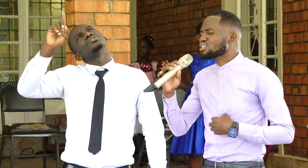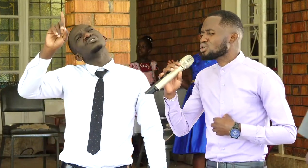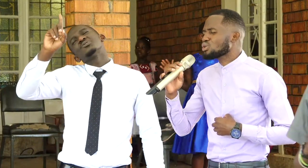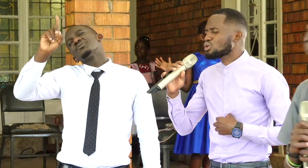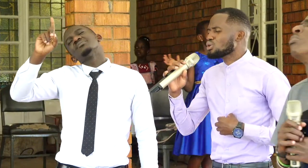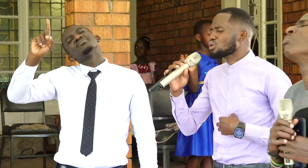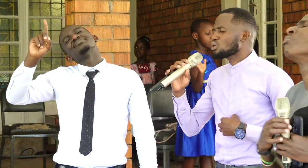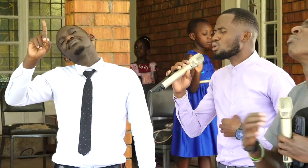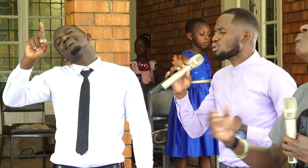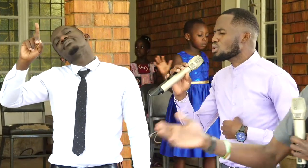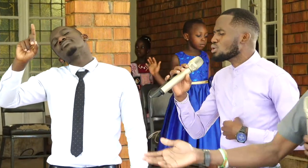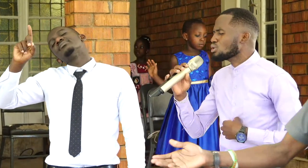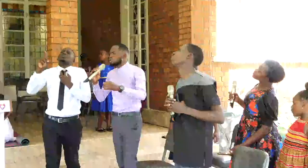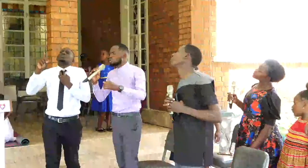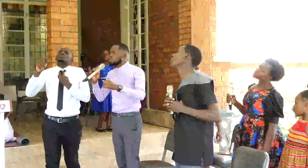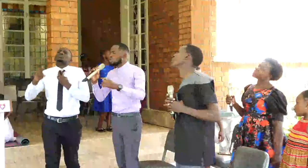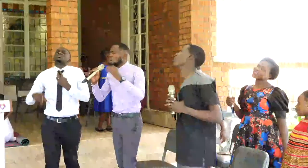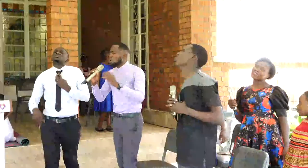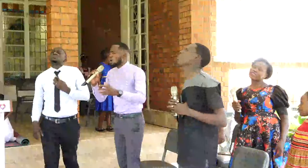need you.